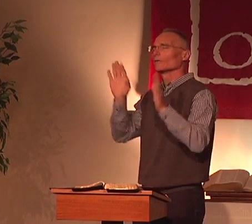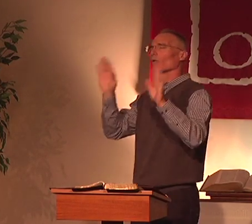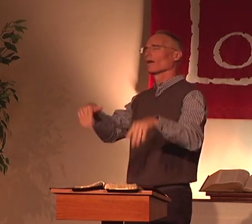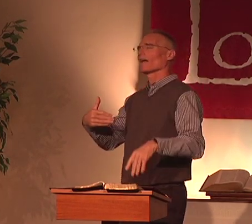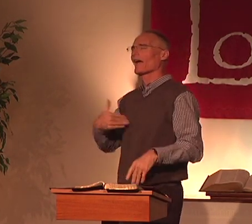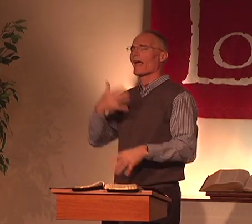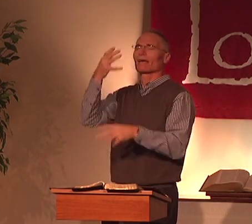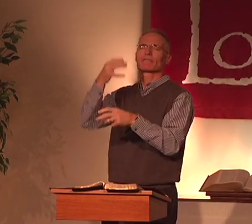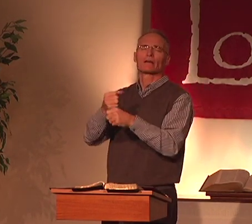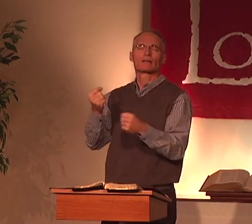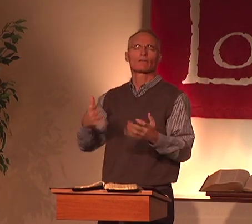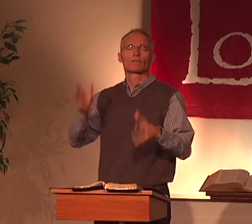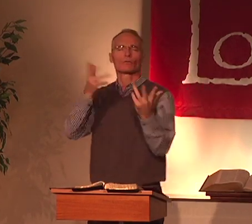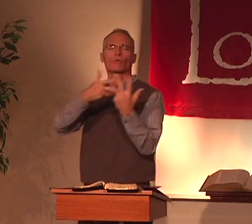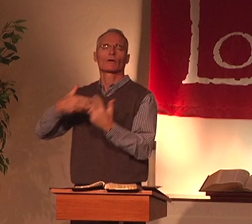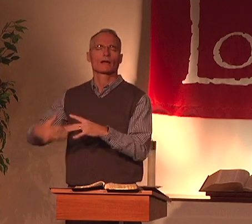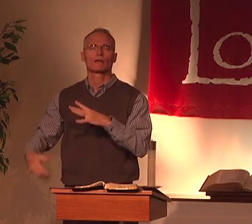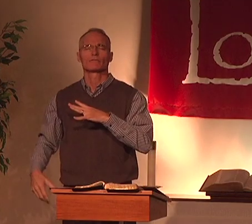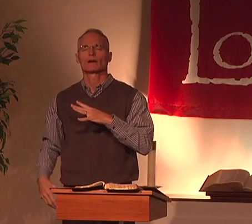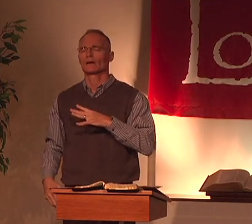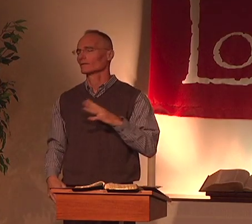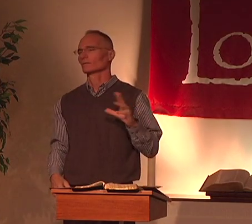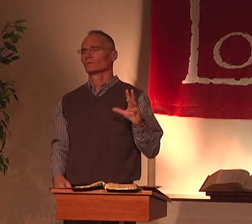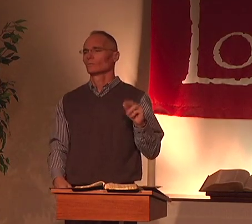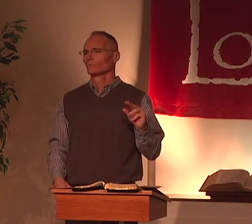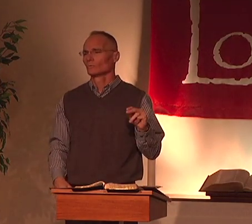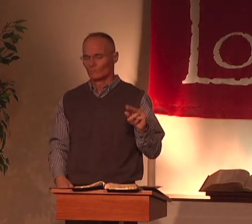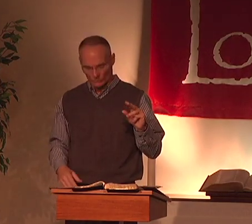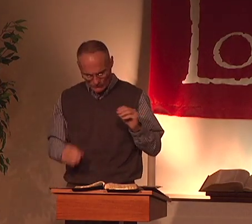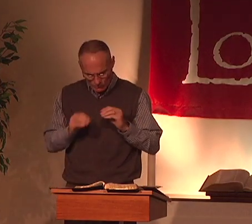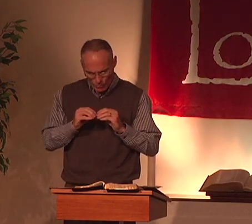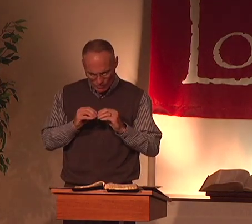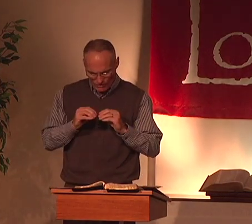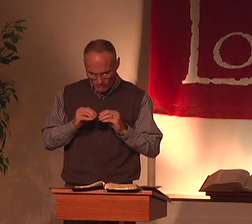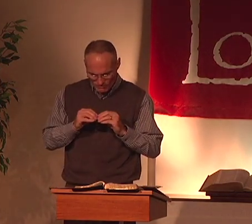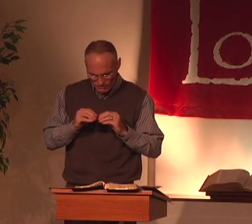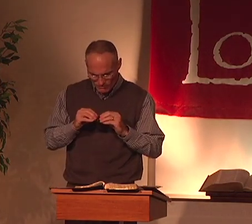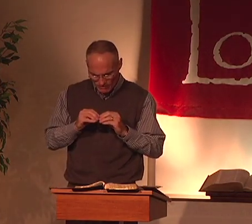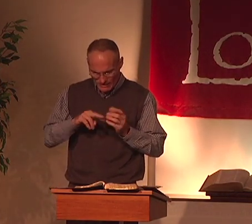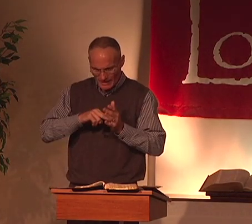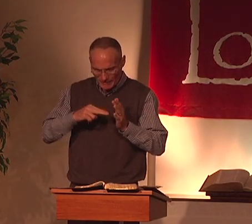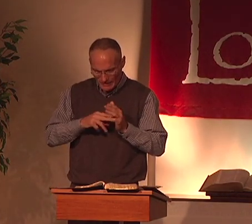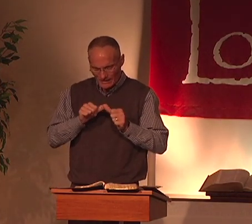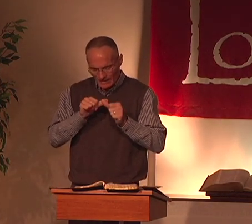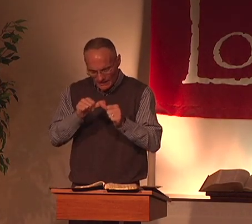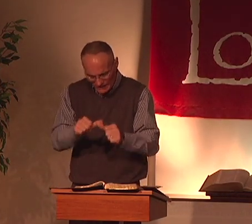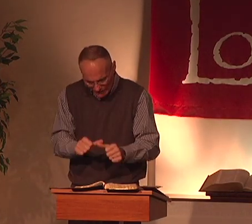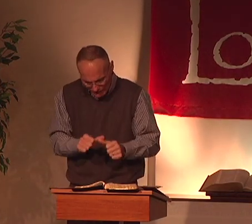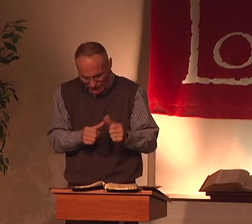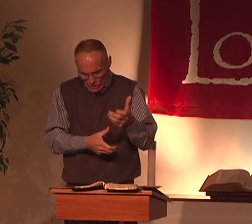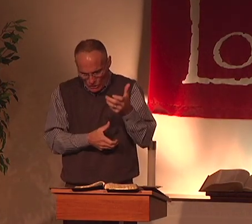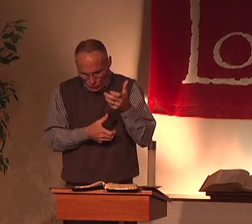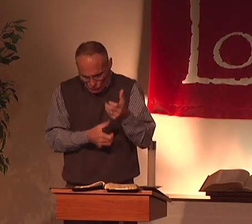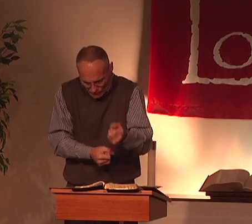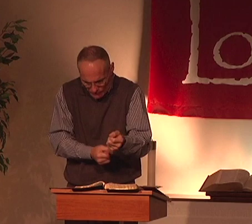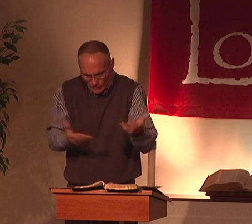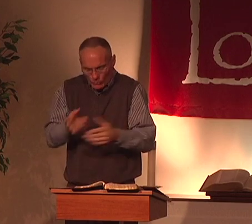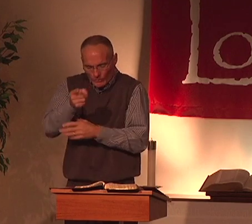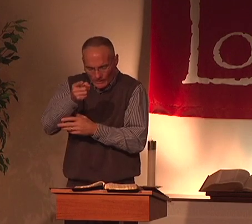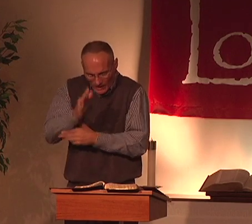Not just believe Well I have faith Everything will work out I have faith No that's not what it means It's more than that It means that we have to Continually